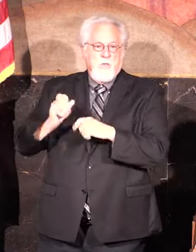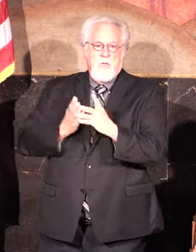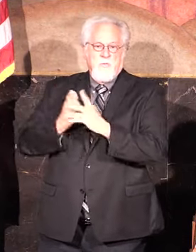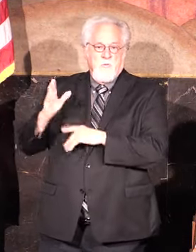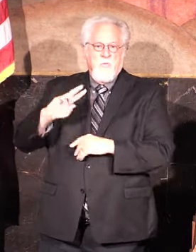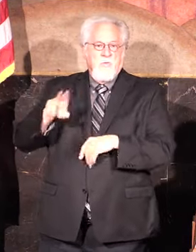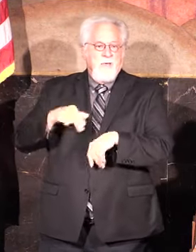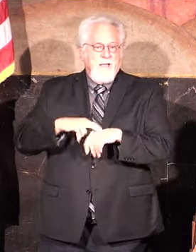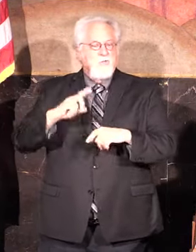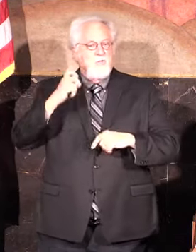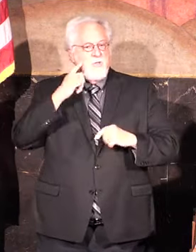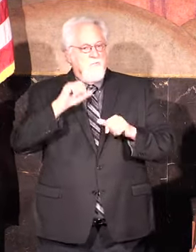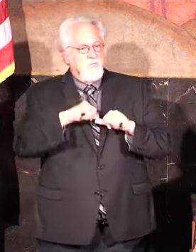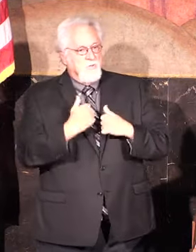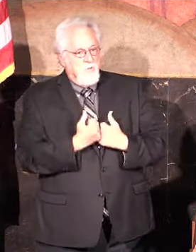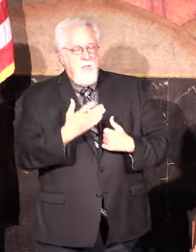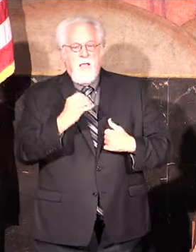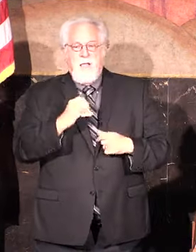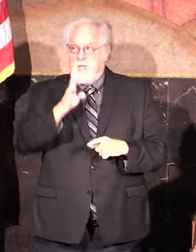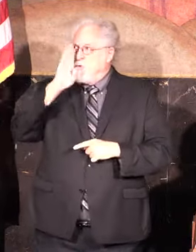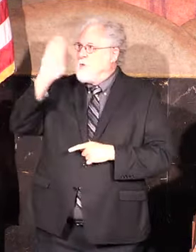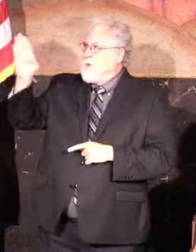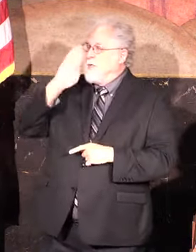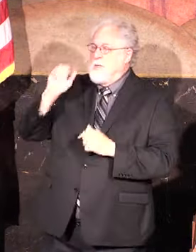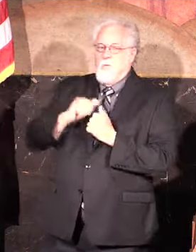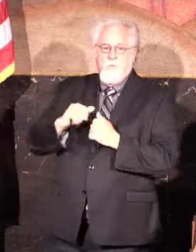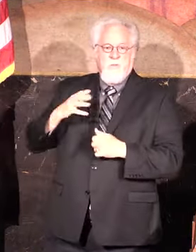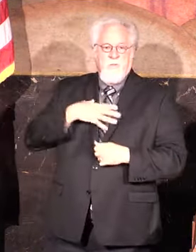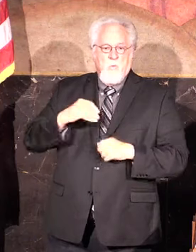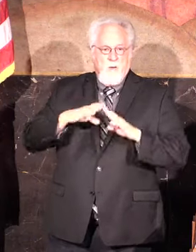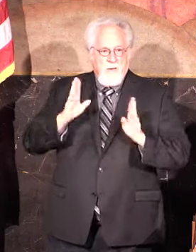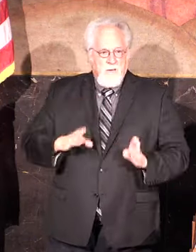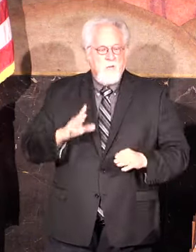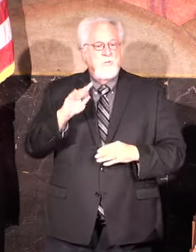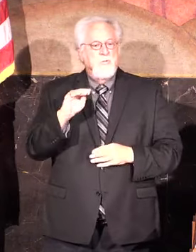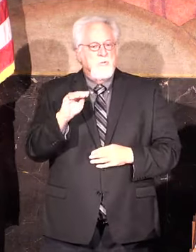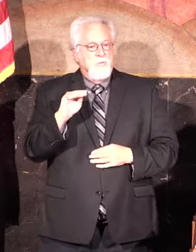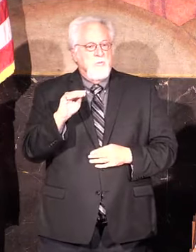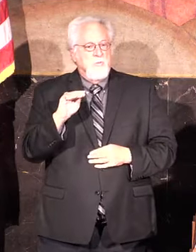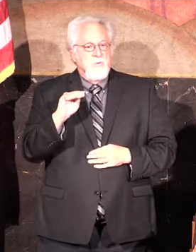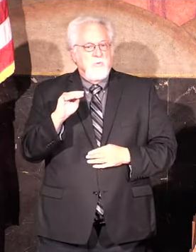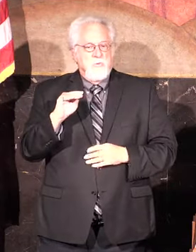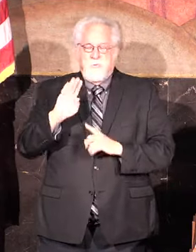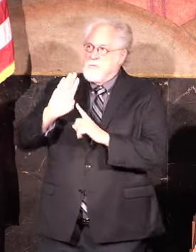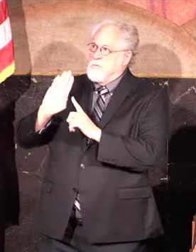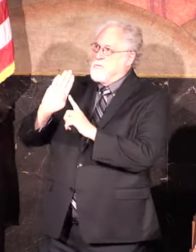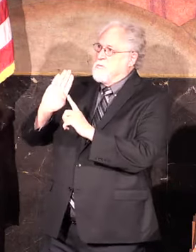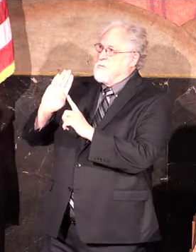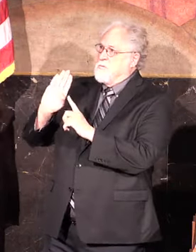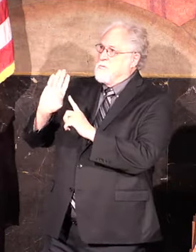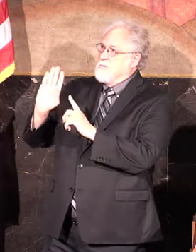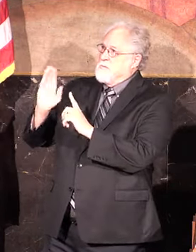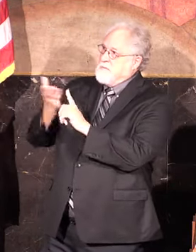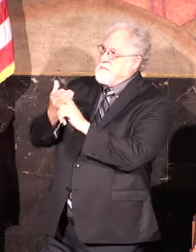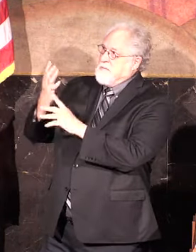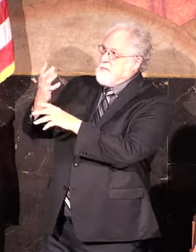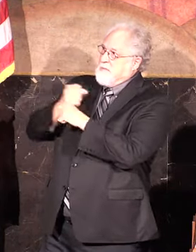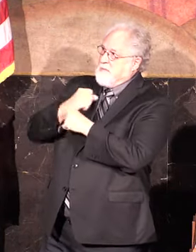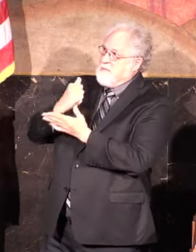Governors Association and directly with the White House in order to get their assistance on this